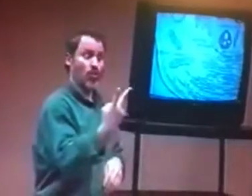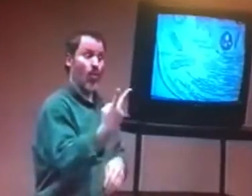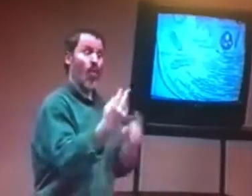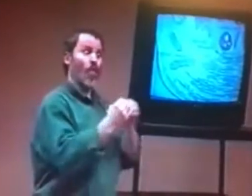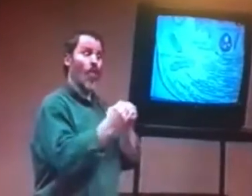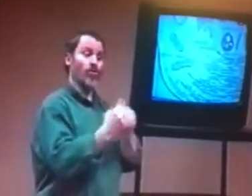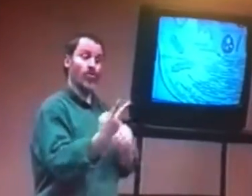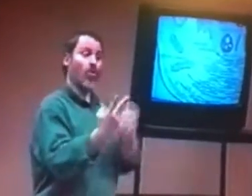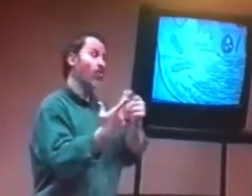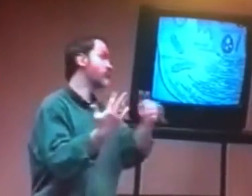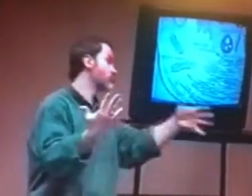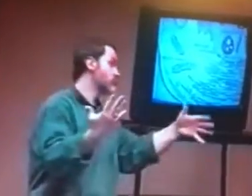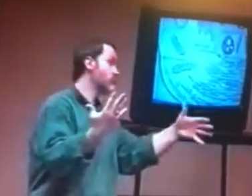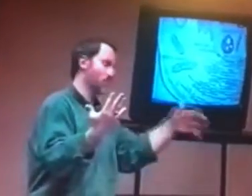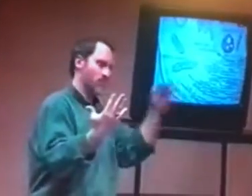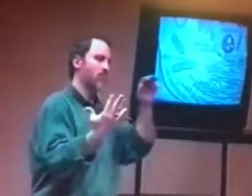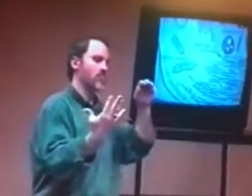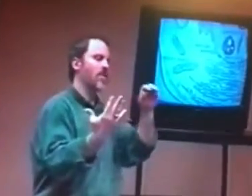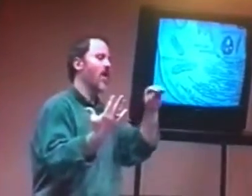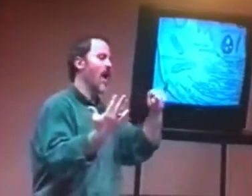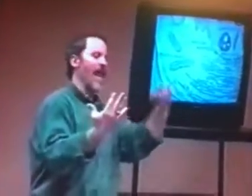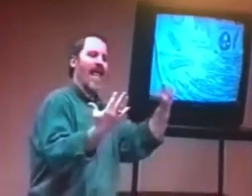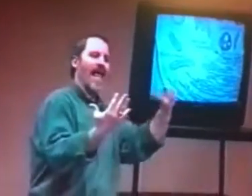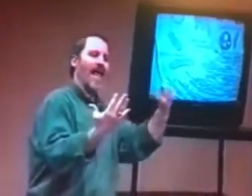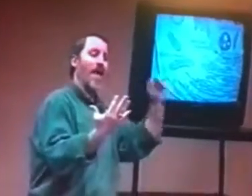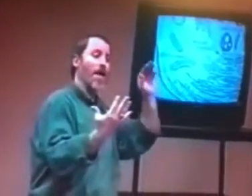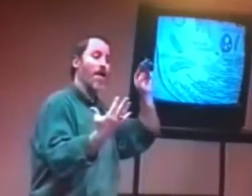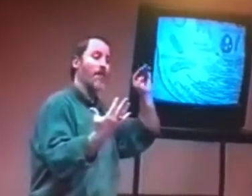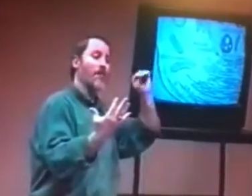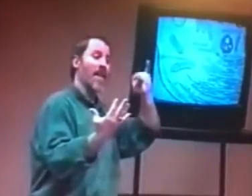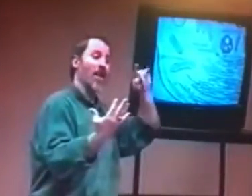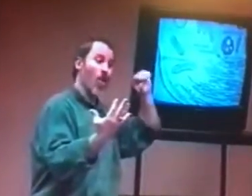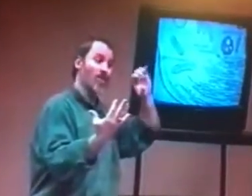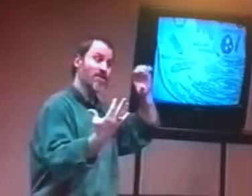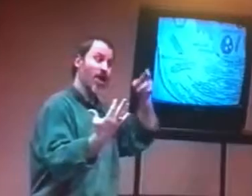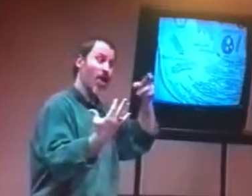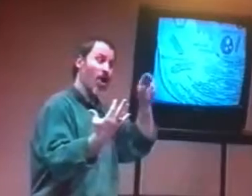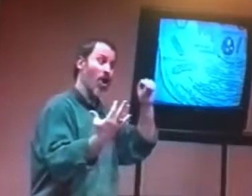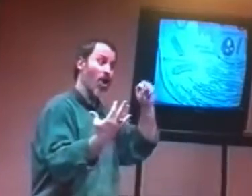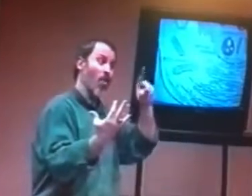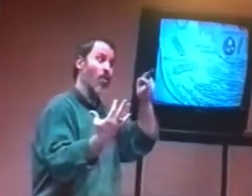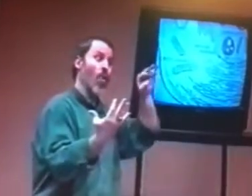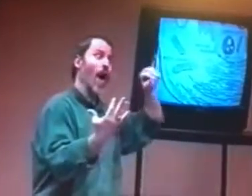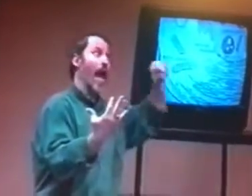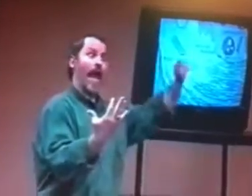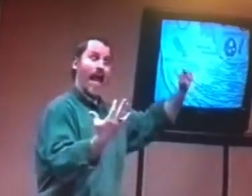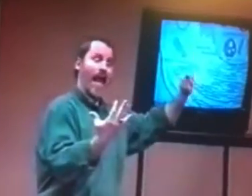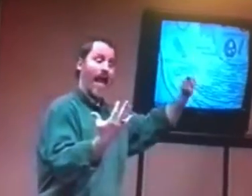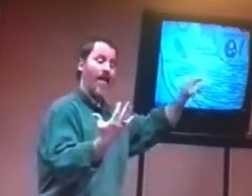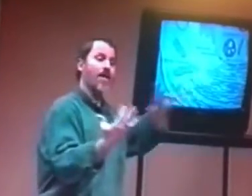But if it's two or if it's more, that's mitochondrium.